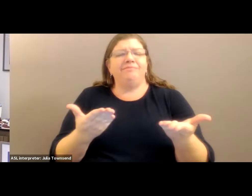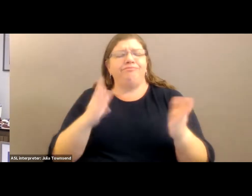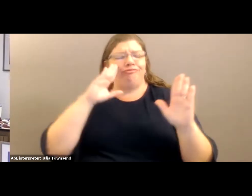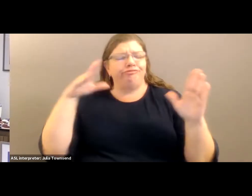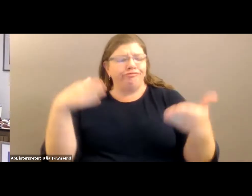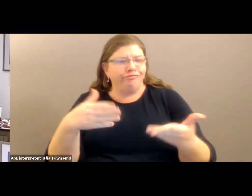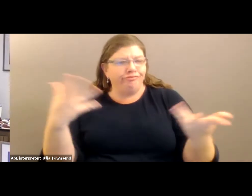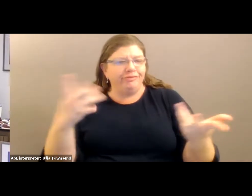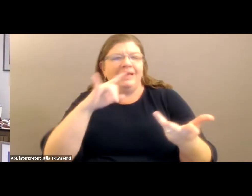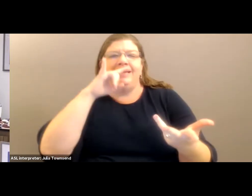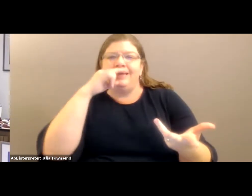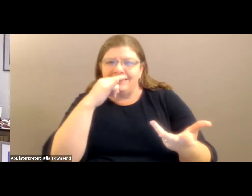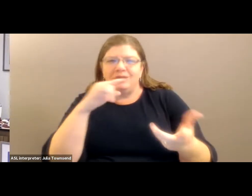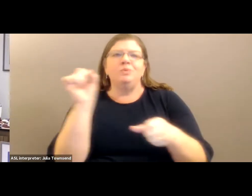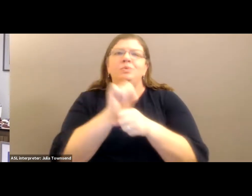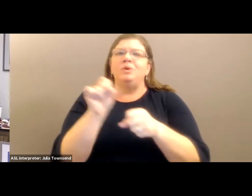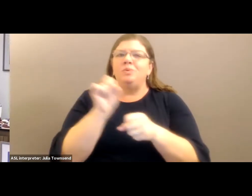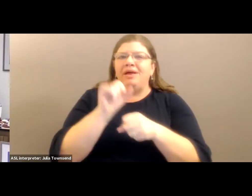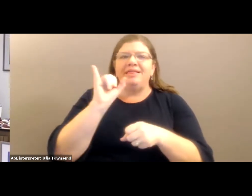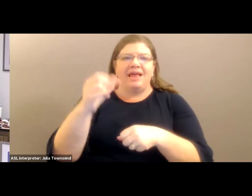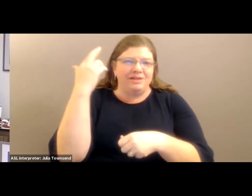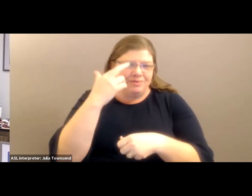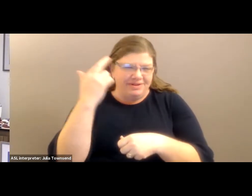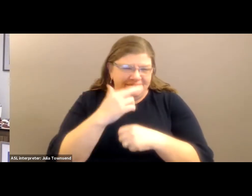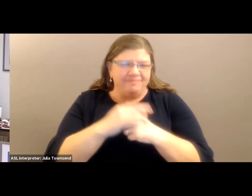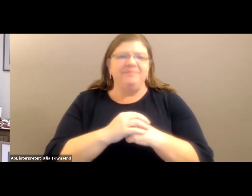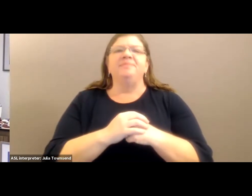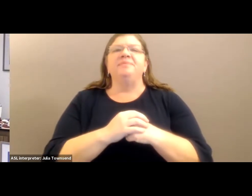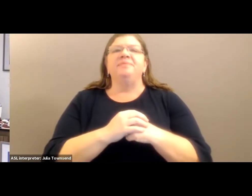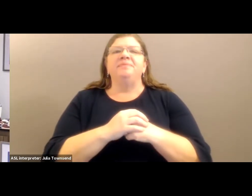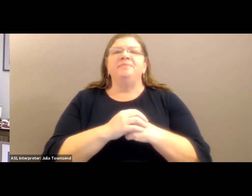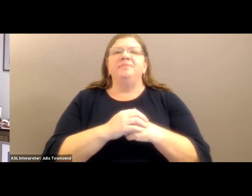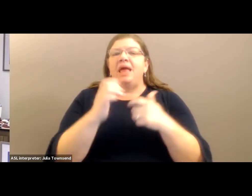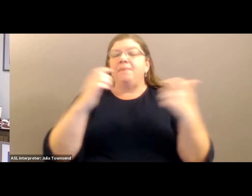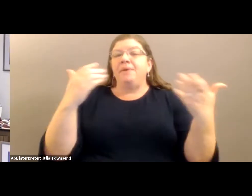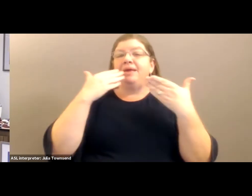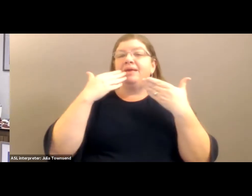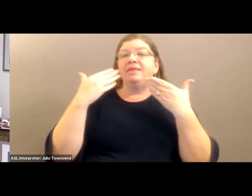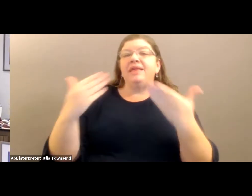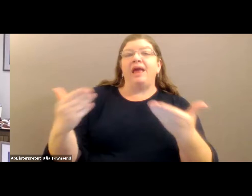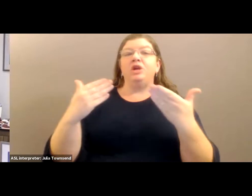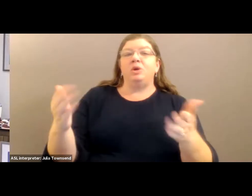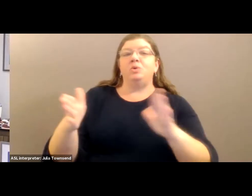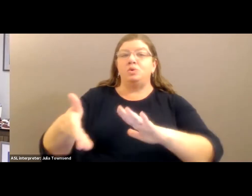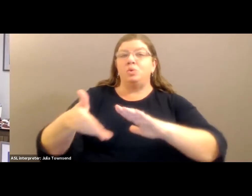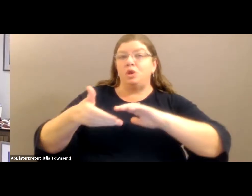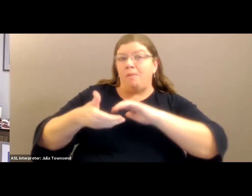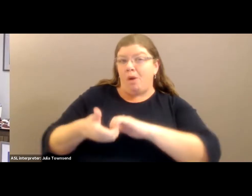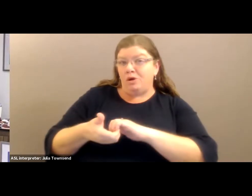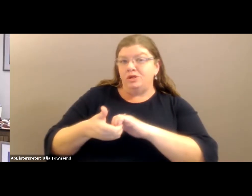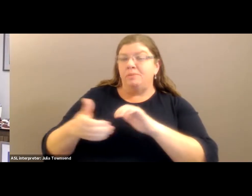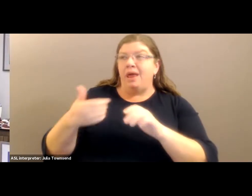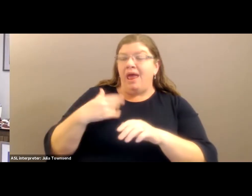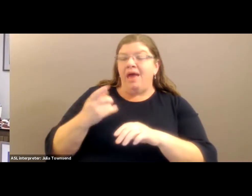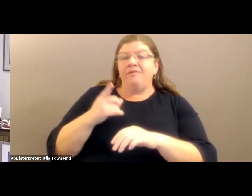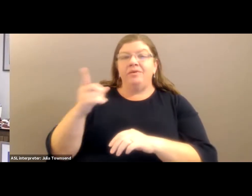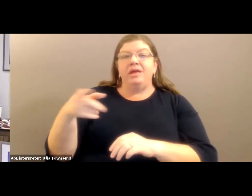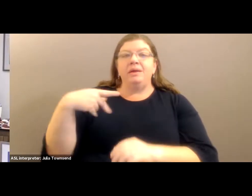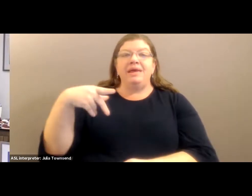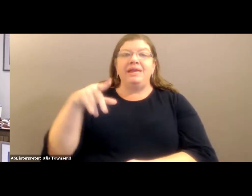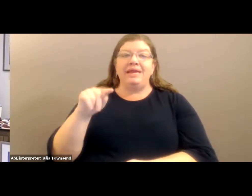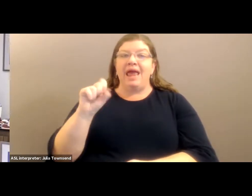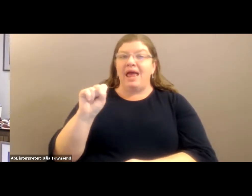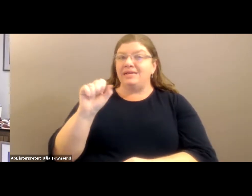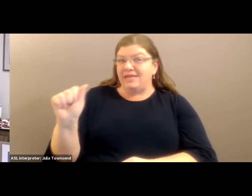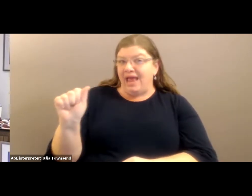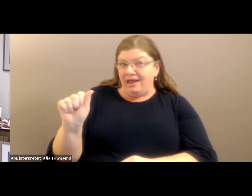kids, and that's why we do the work that we do. And also a big thank you to the partnership that we have with the